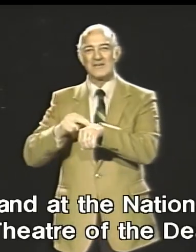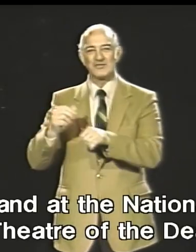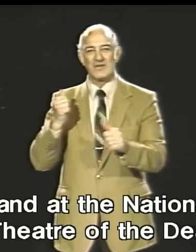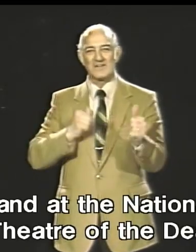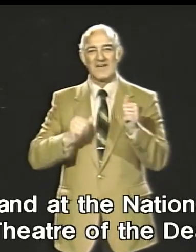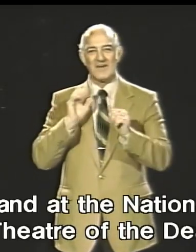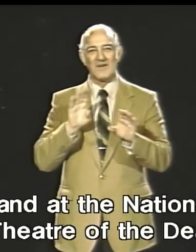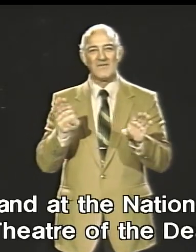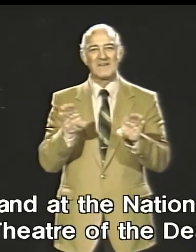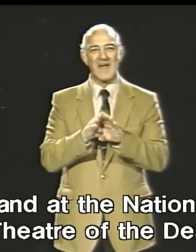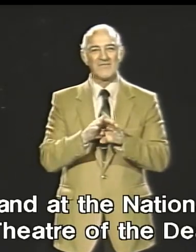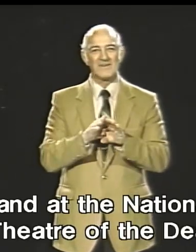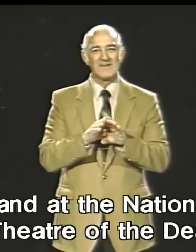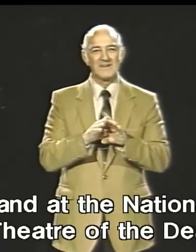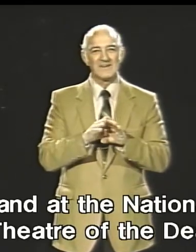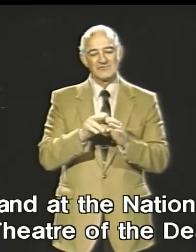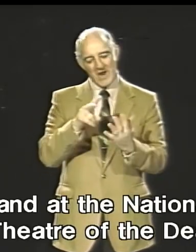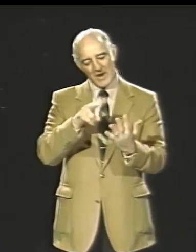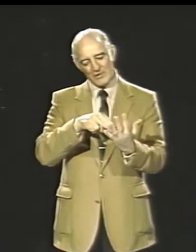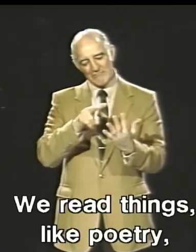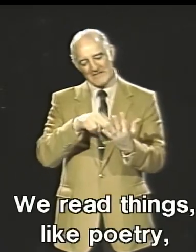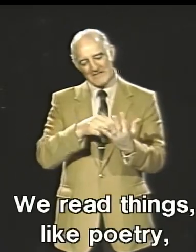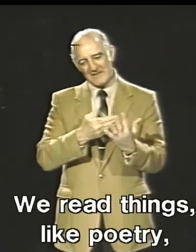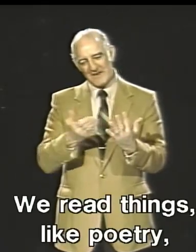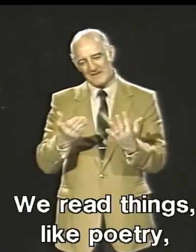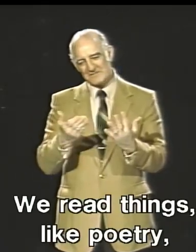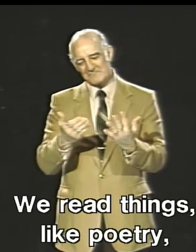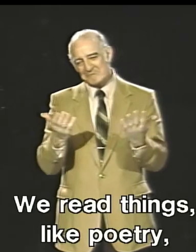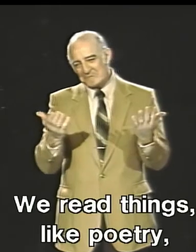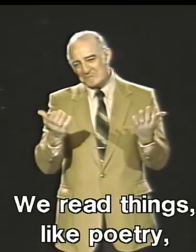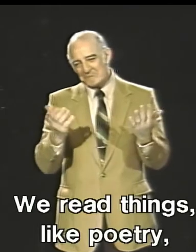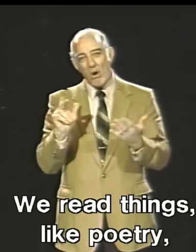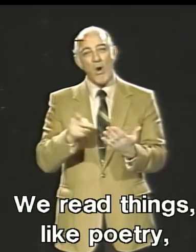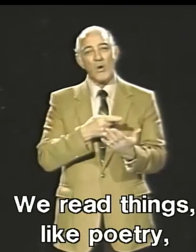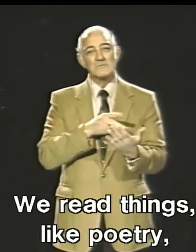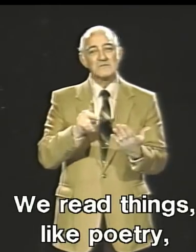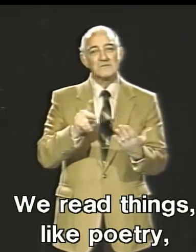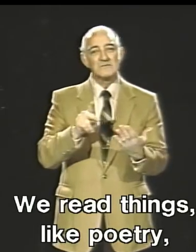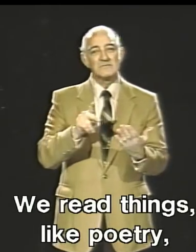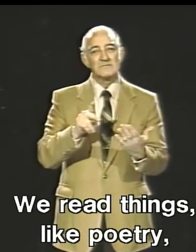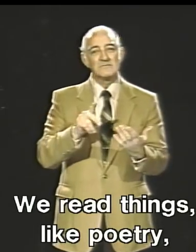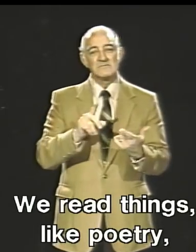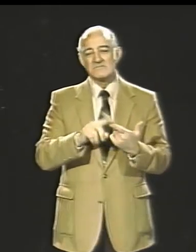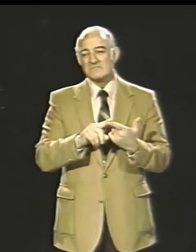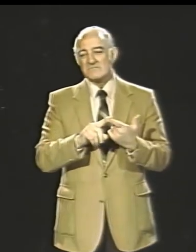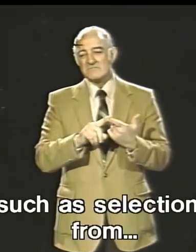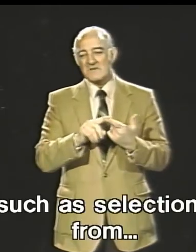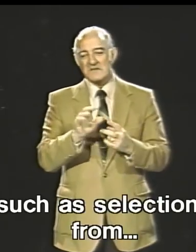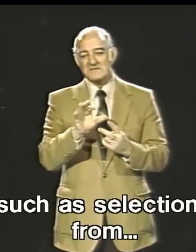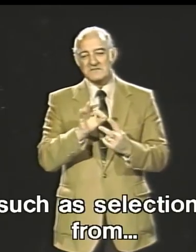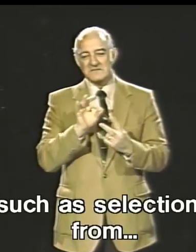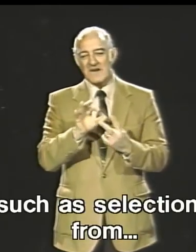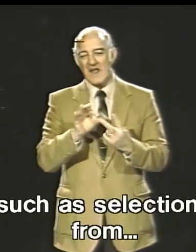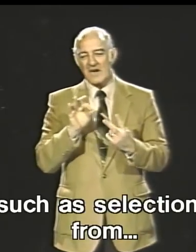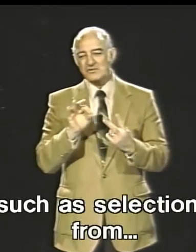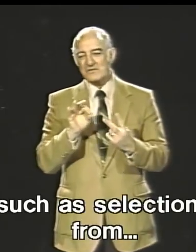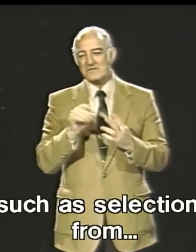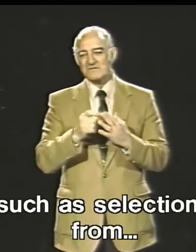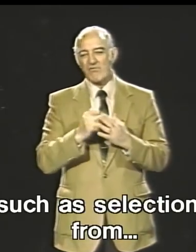and at the National Theater of the Deaf. We read things like poetry, such as